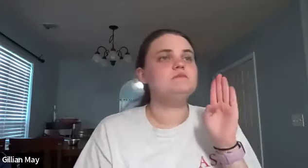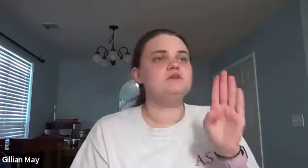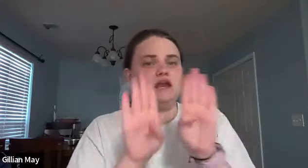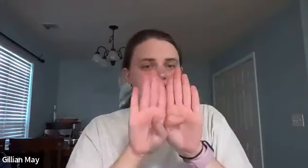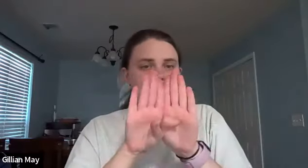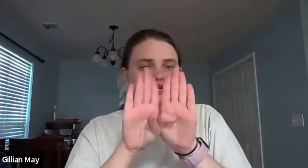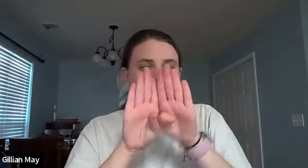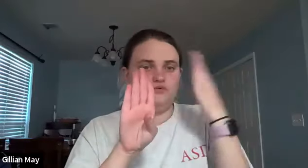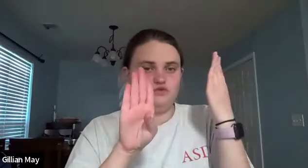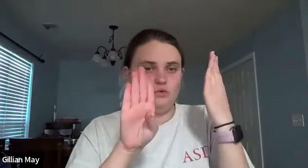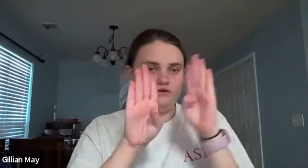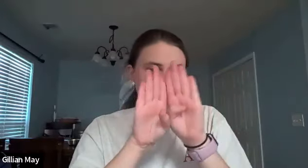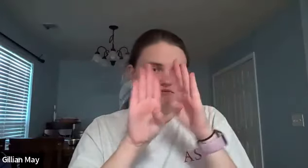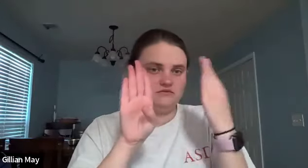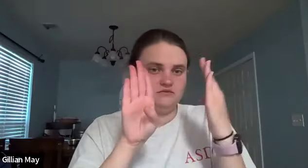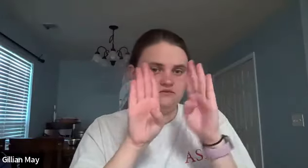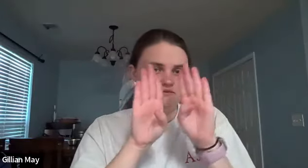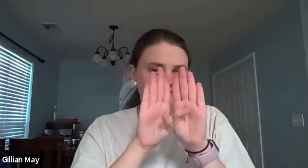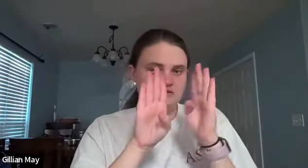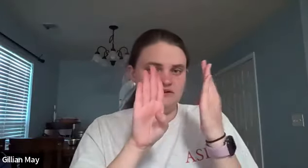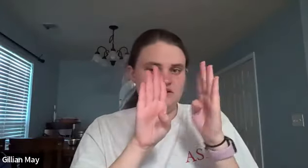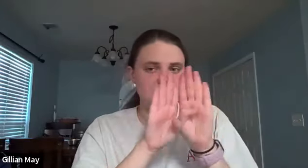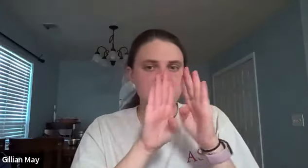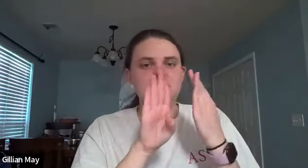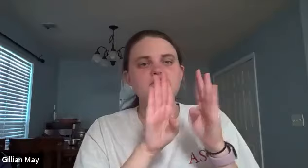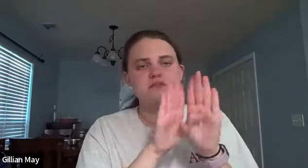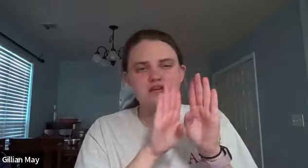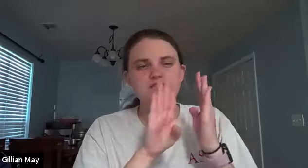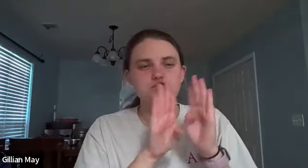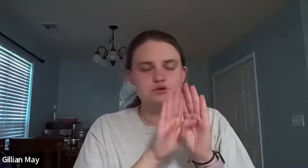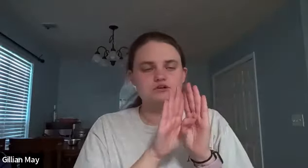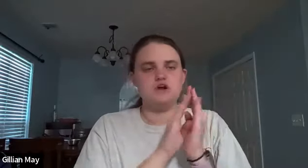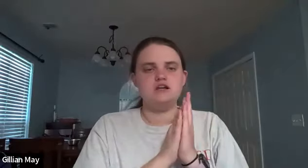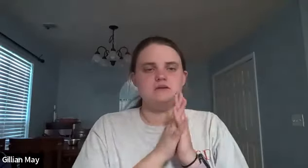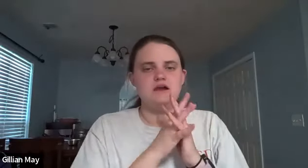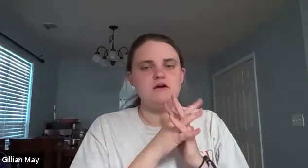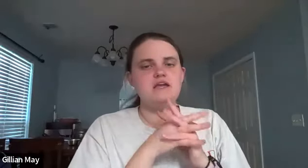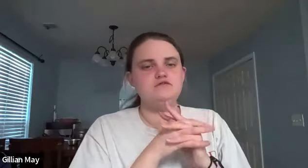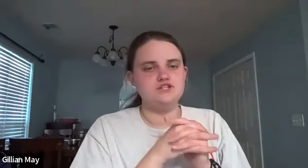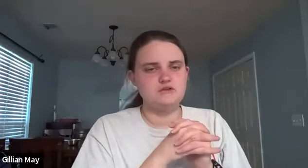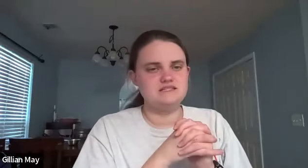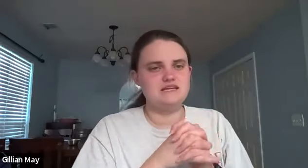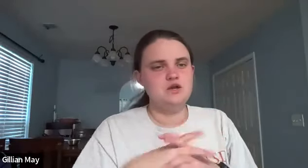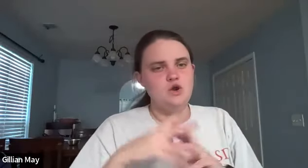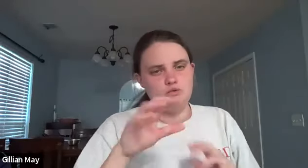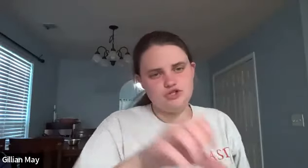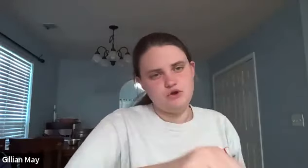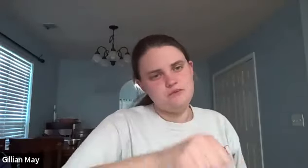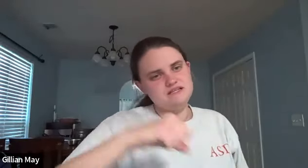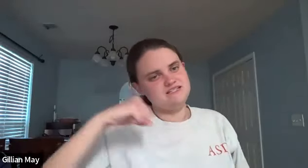looking at now would go door. It's kind of thinking of the door you're talking about and visualizing, would you open it to